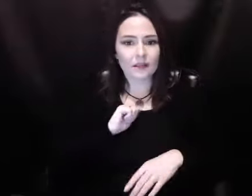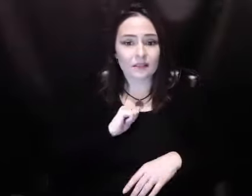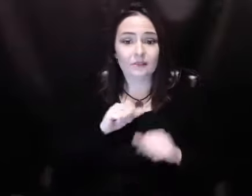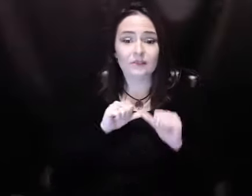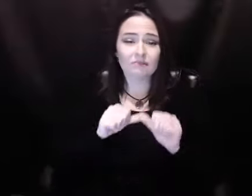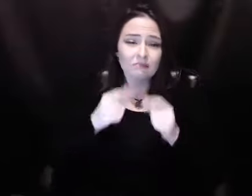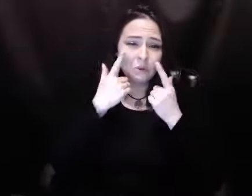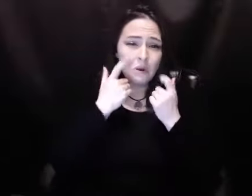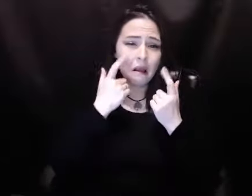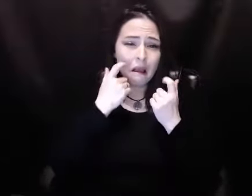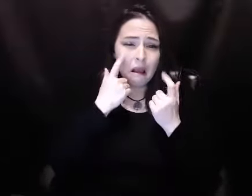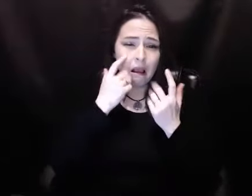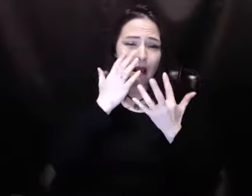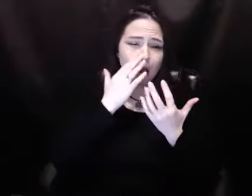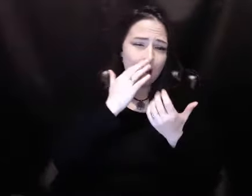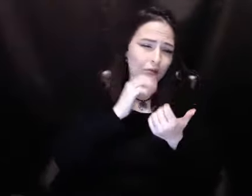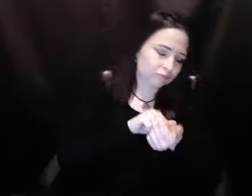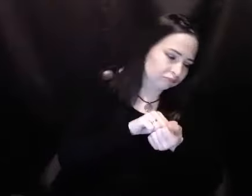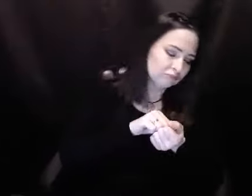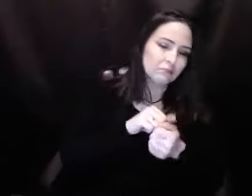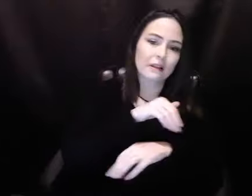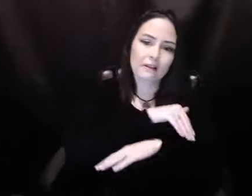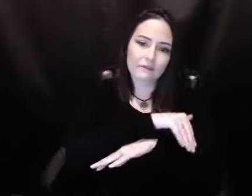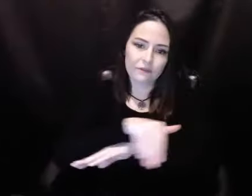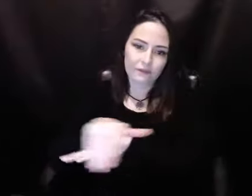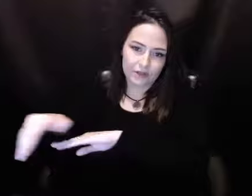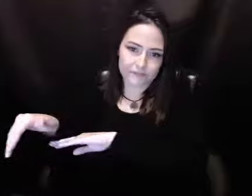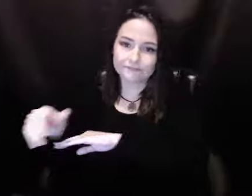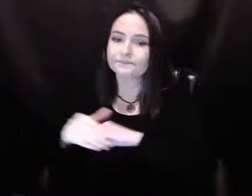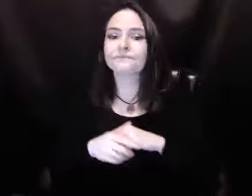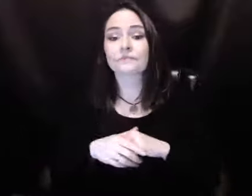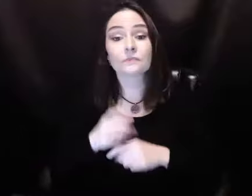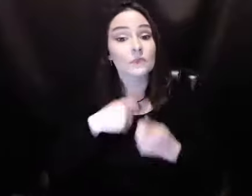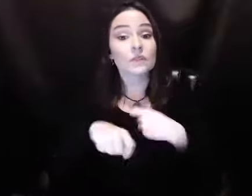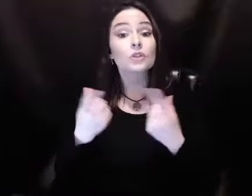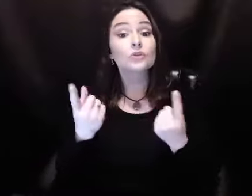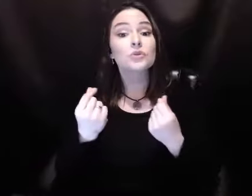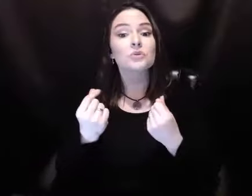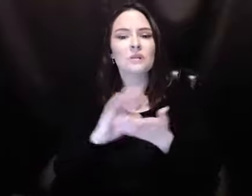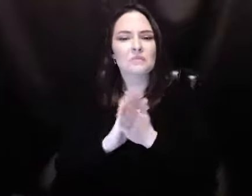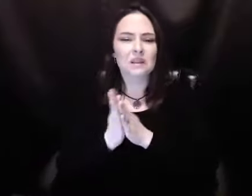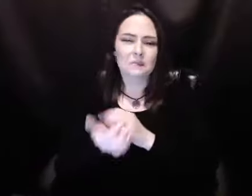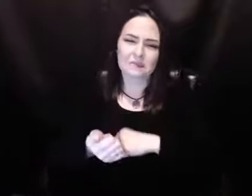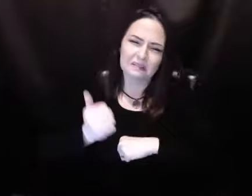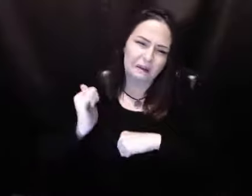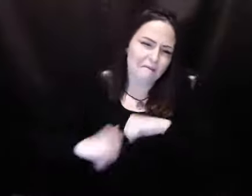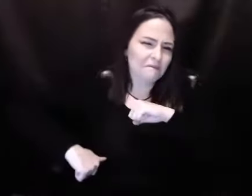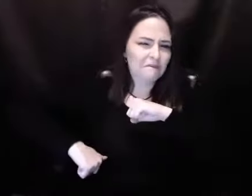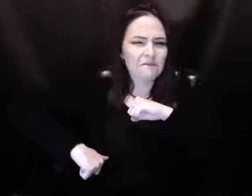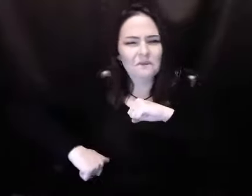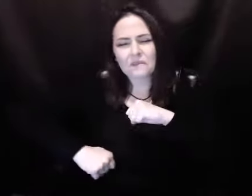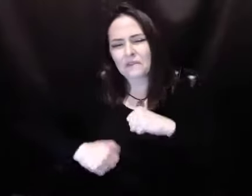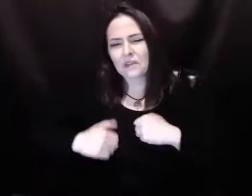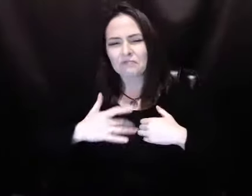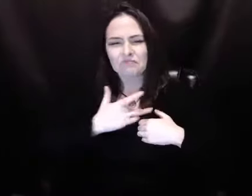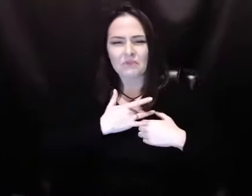an angry, resentful teenager who hated my father. This kind of hatred, anger, and